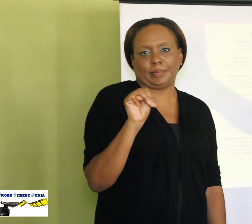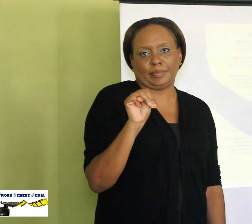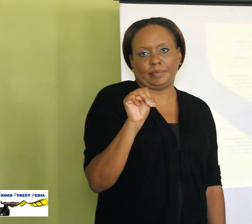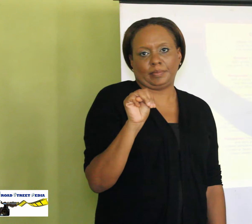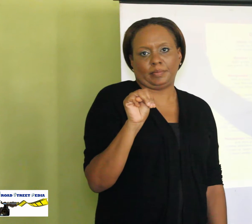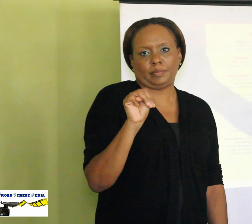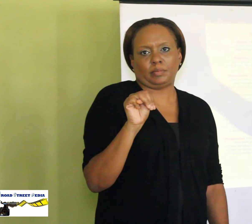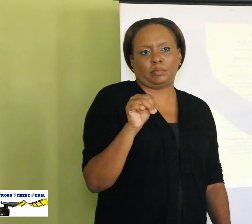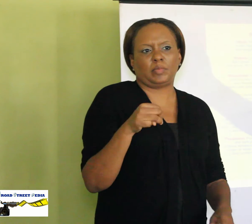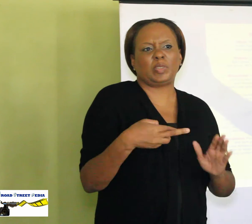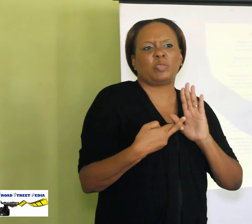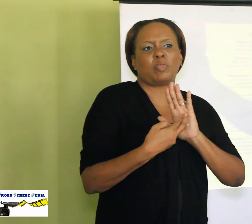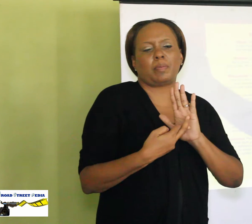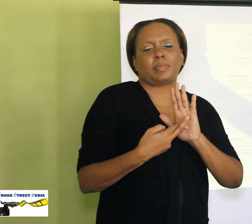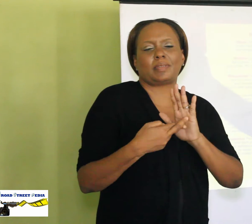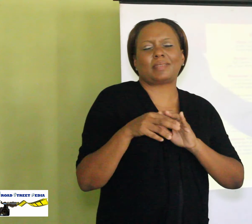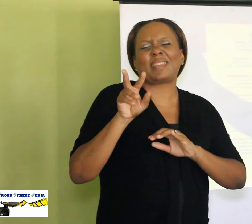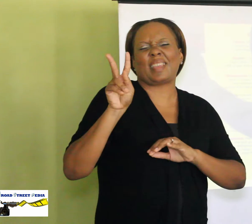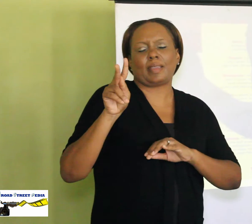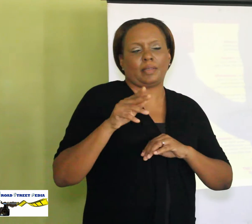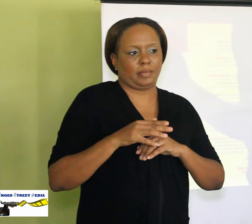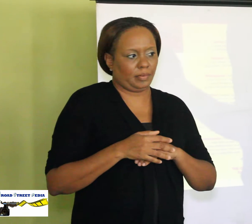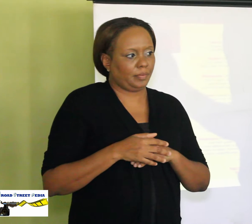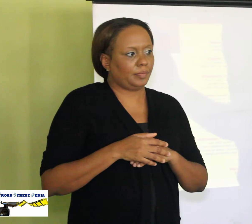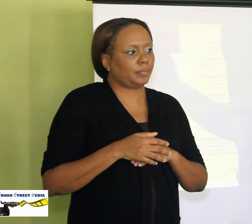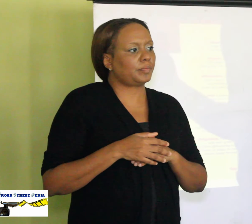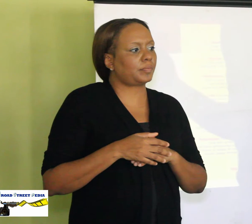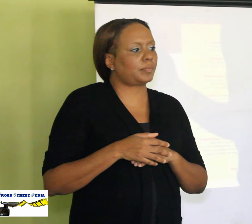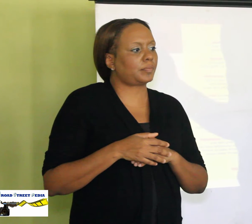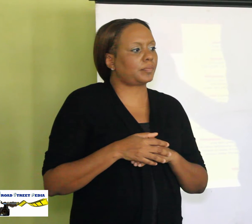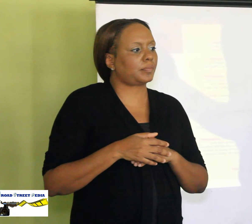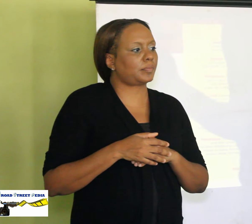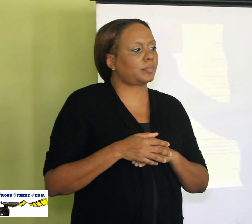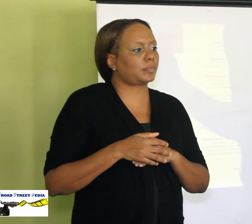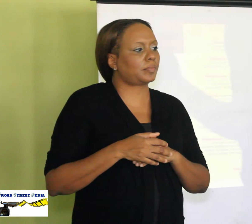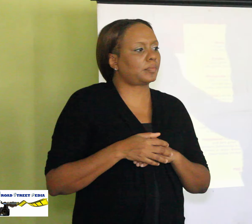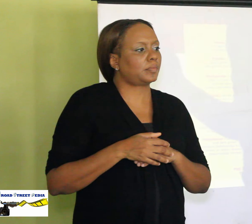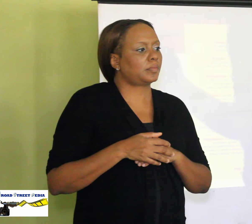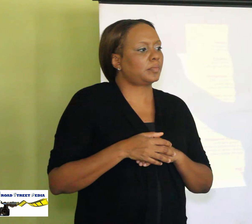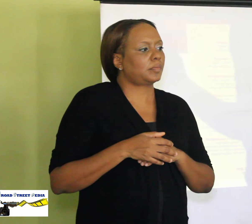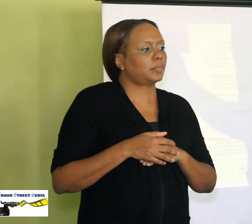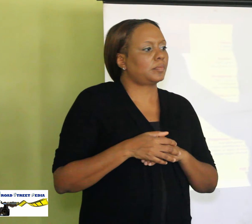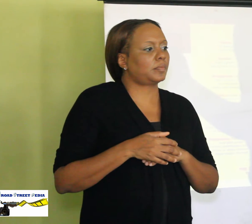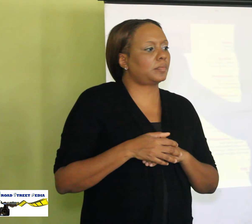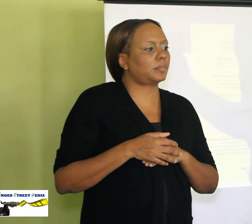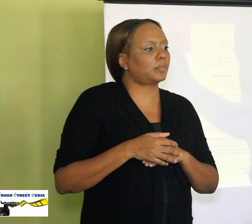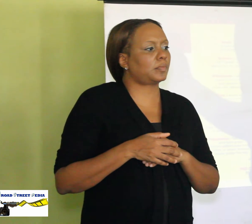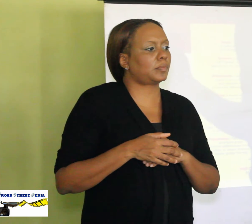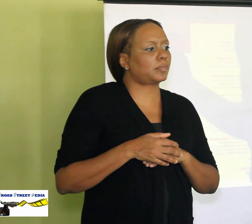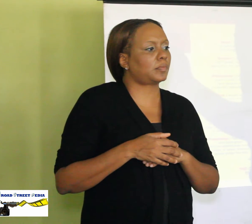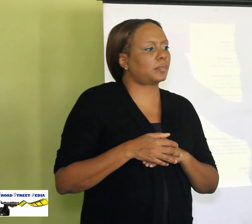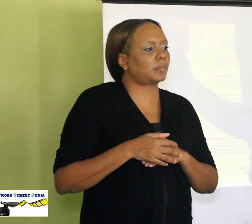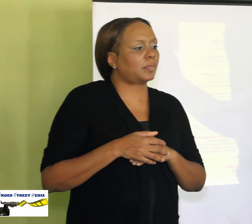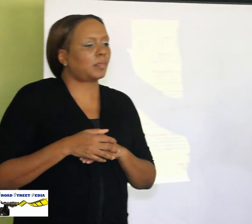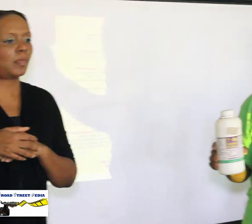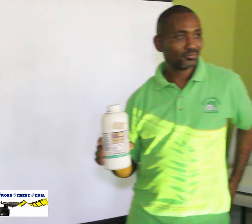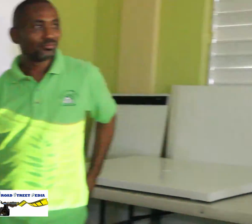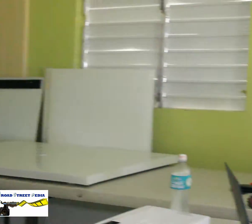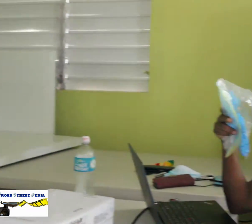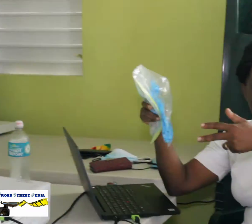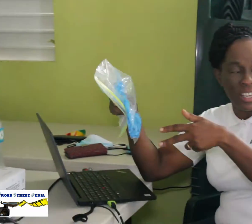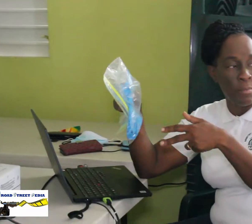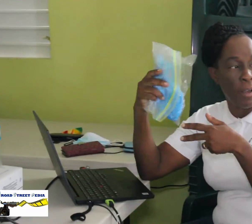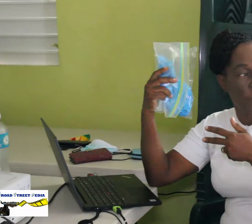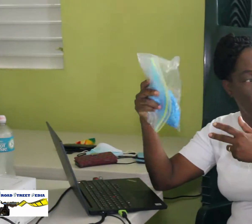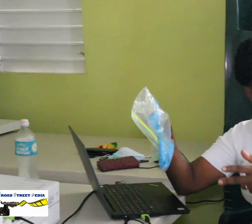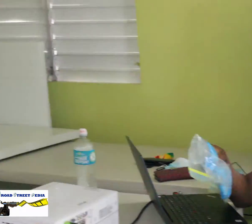of the end, the first number, then you would stimulate the plant to send out more leaves. But